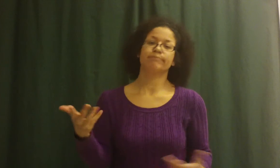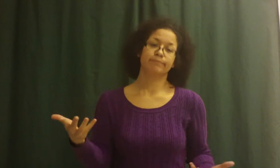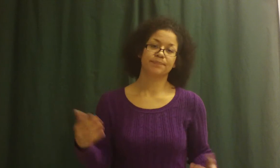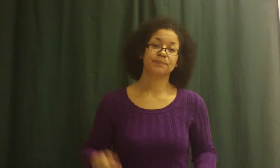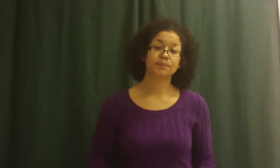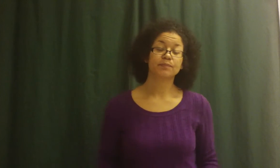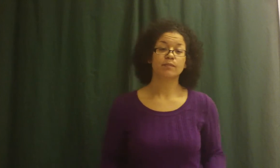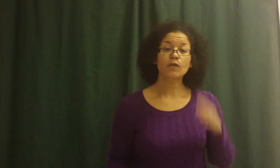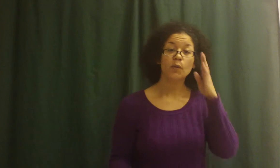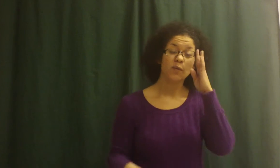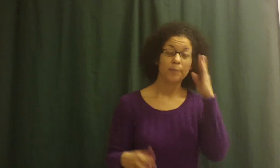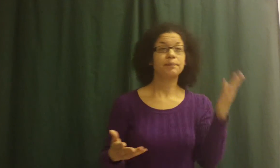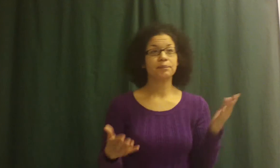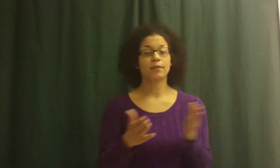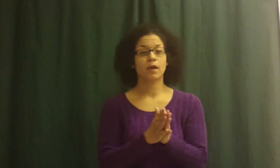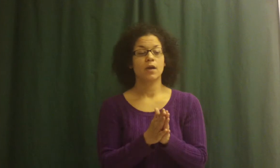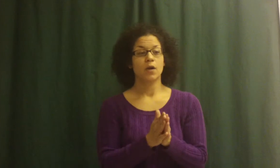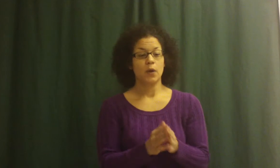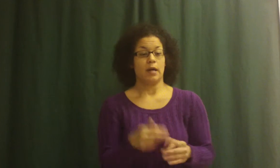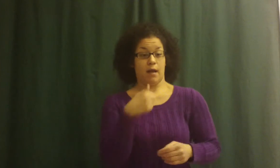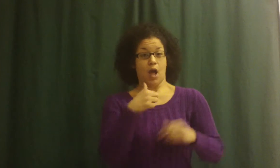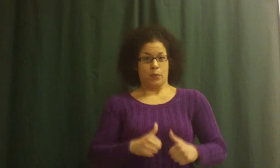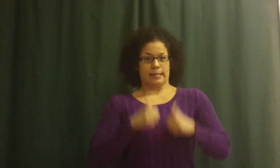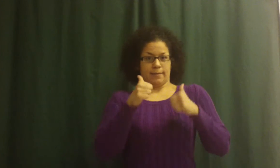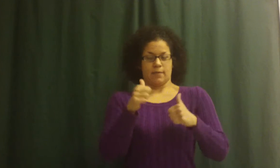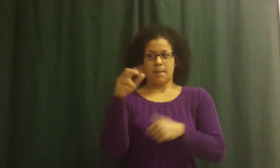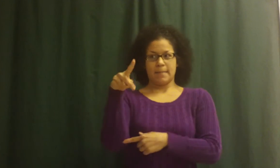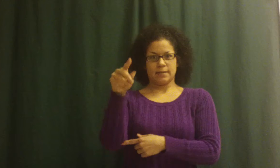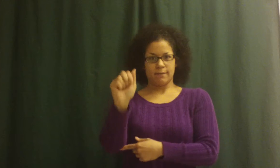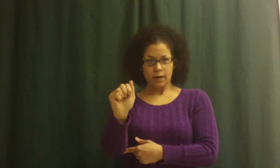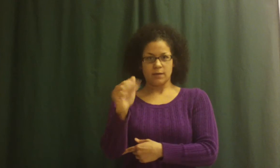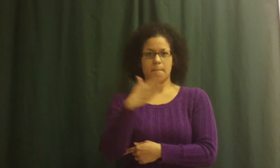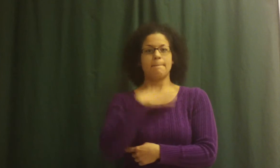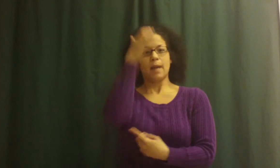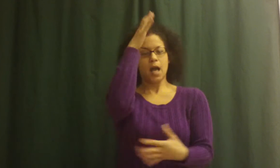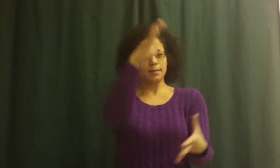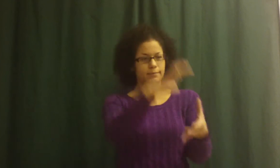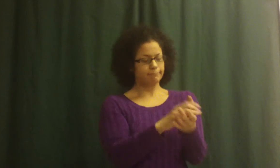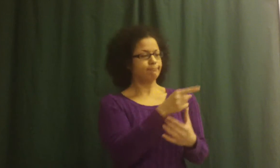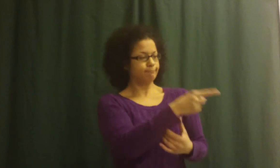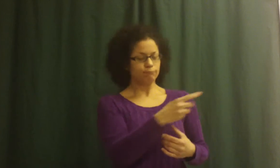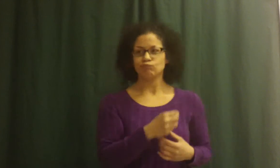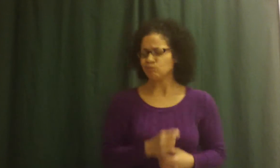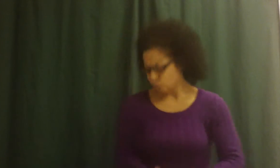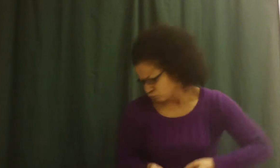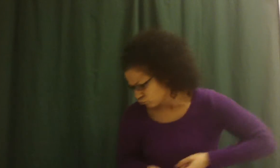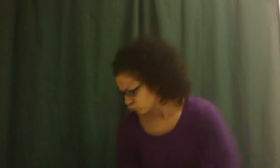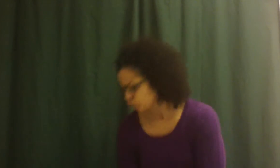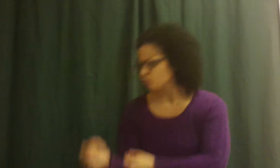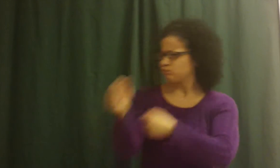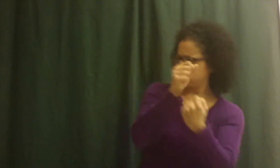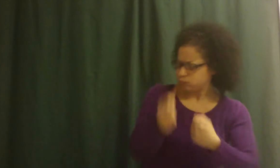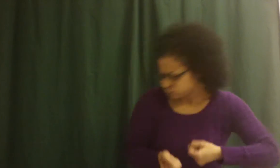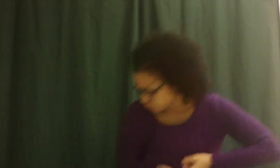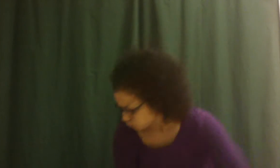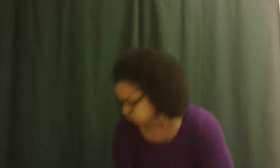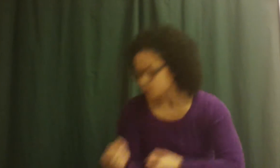went out and shoveled the driveway for me one morning. While I was backing out, I got too